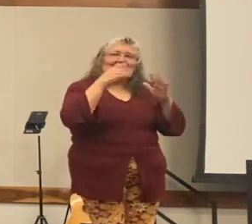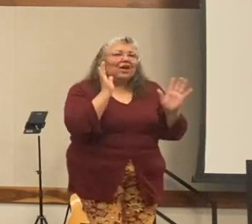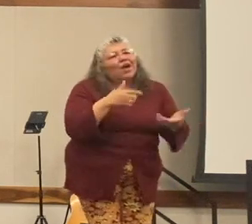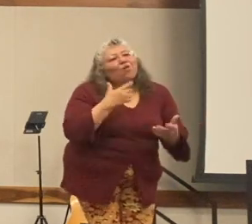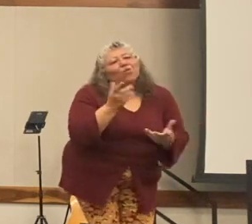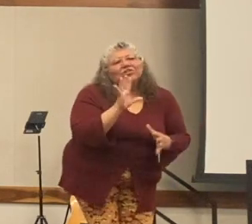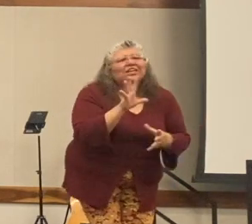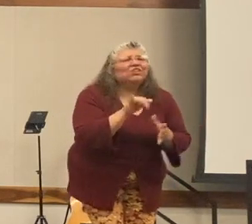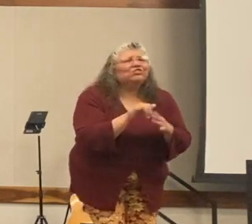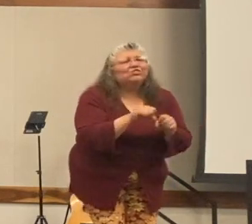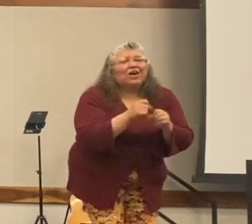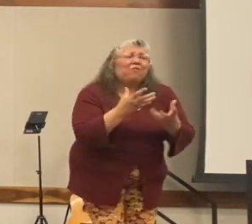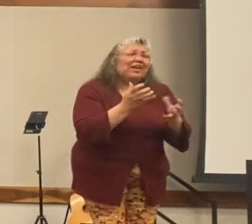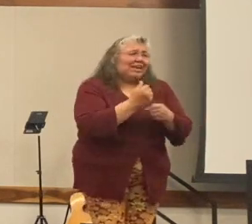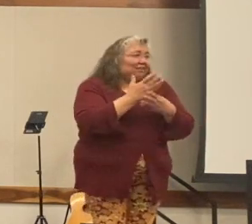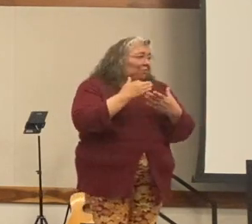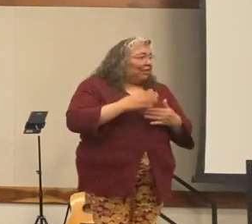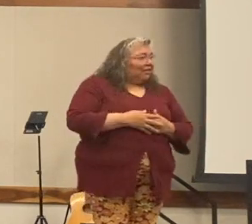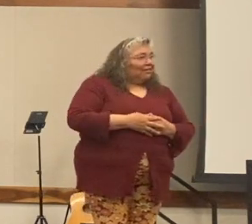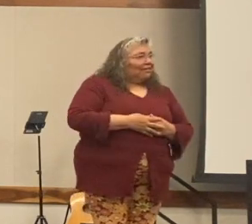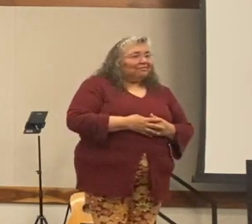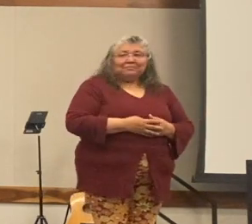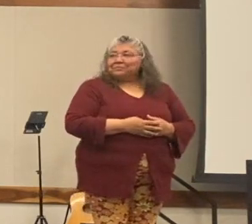them? I want to get a pair.